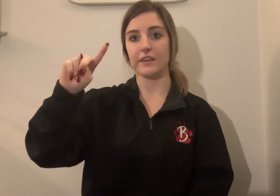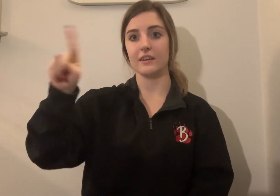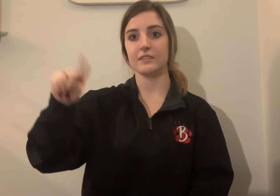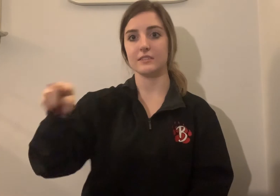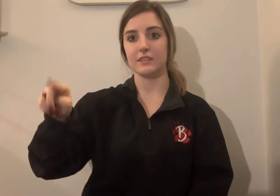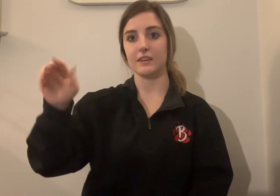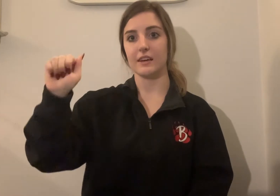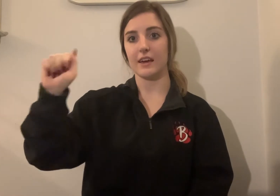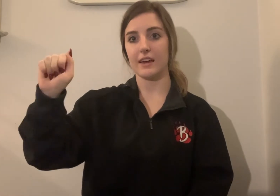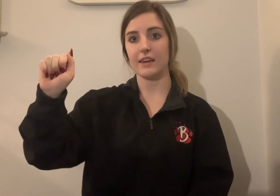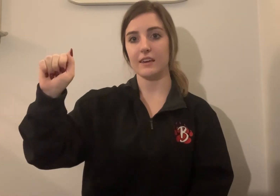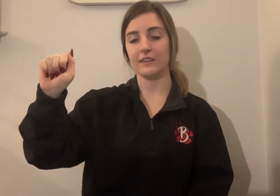Kwazza.